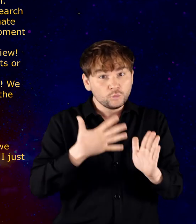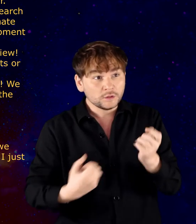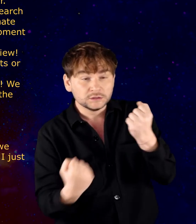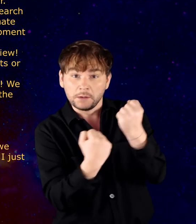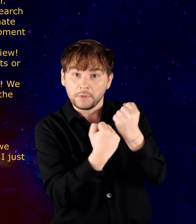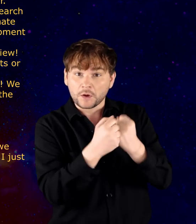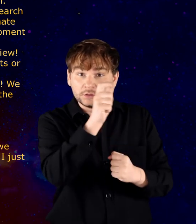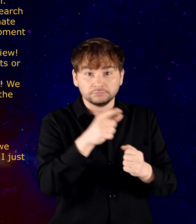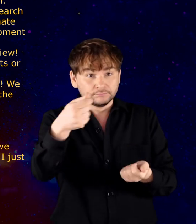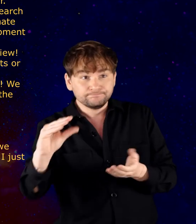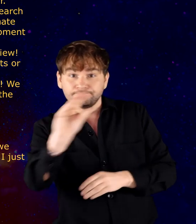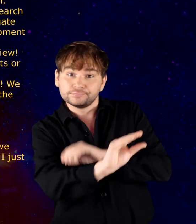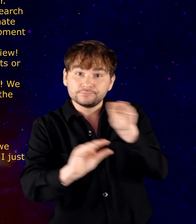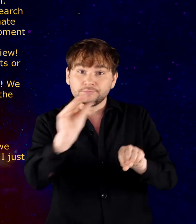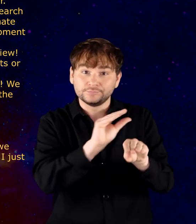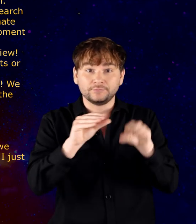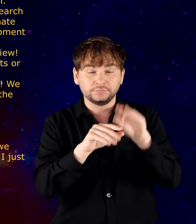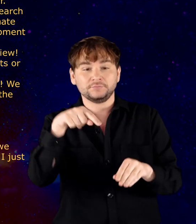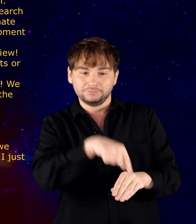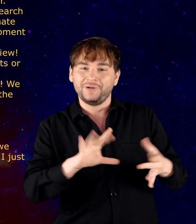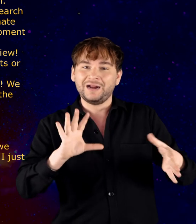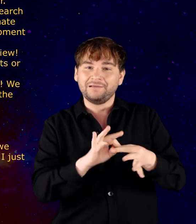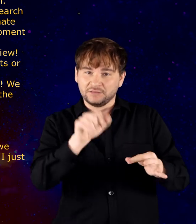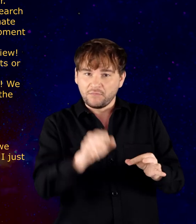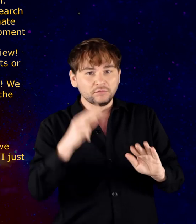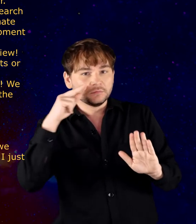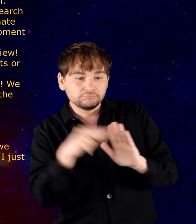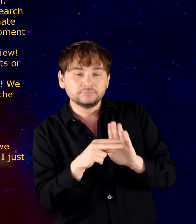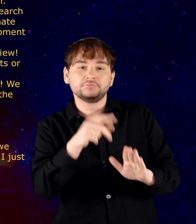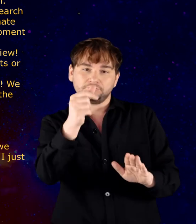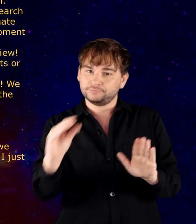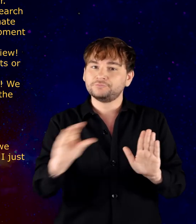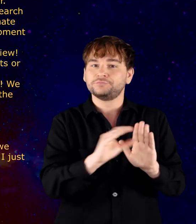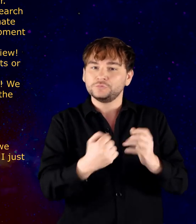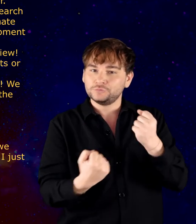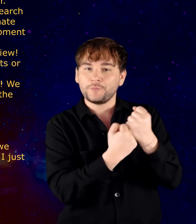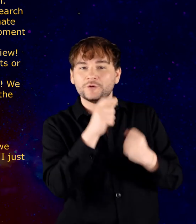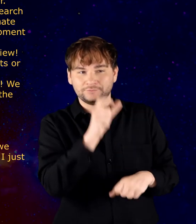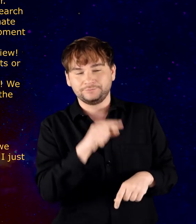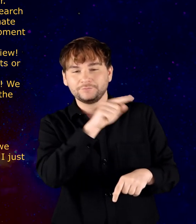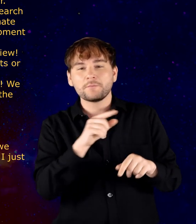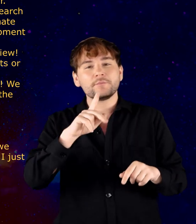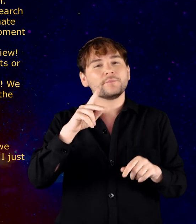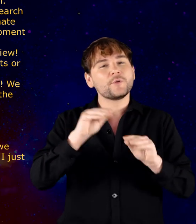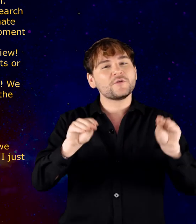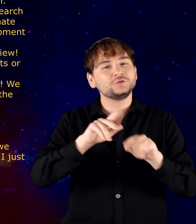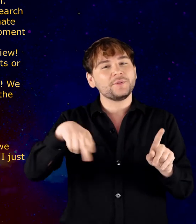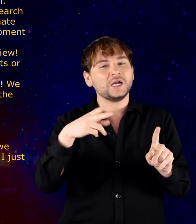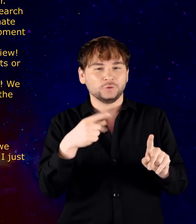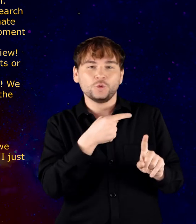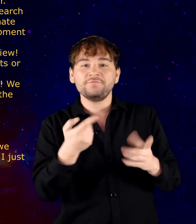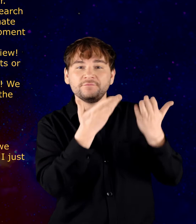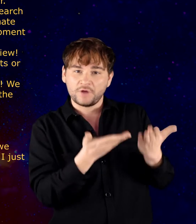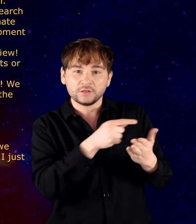research financially, there's a link to the page where you can donate to the team of Professor Roosevelt and their drug development